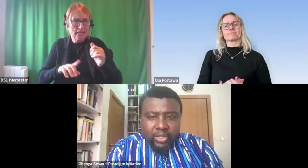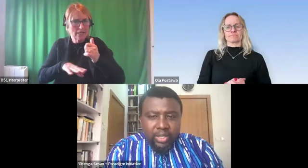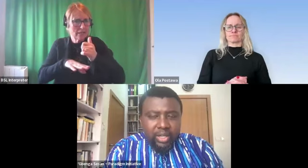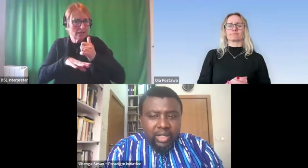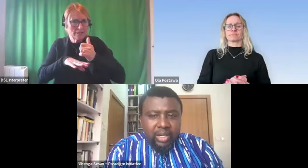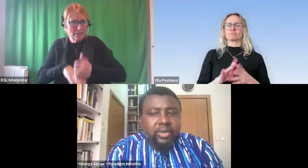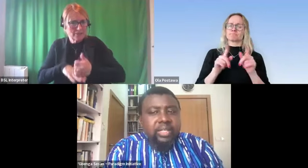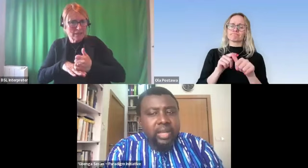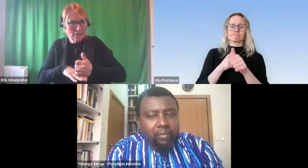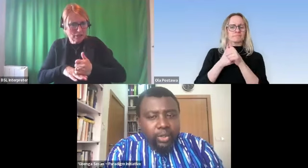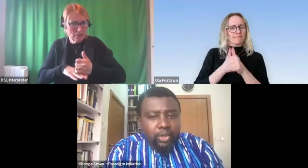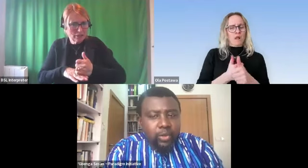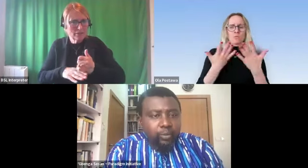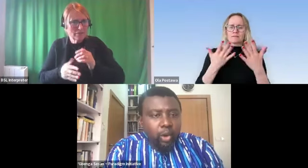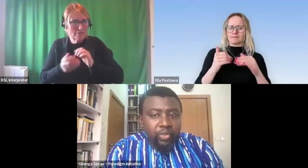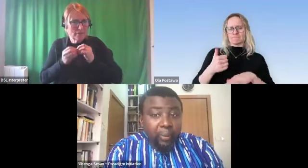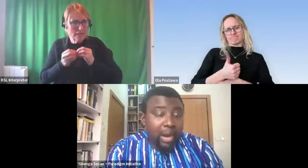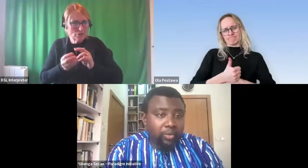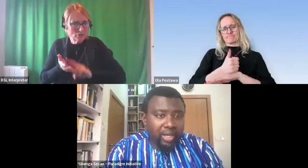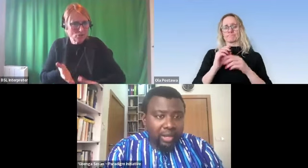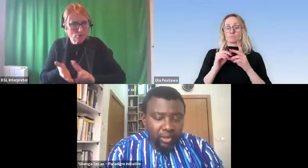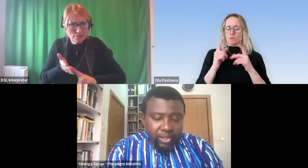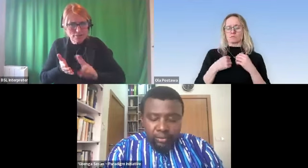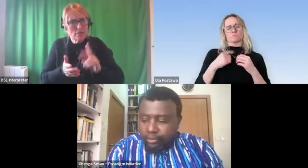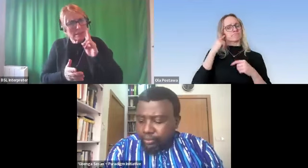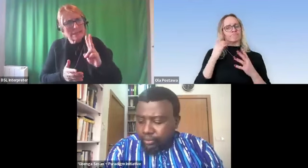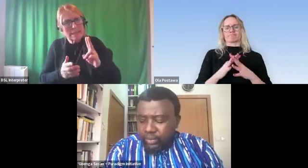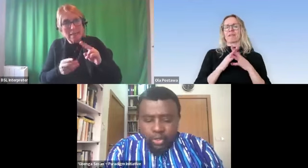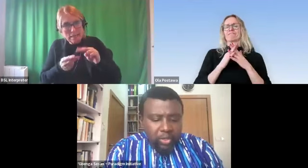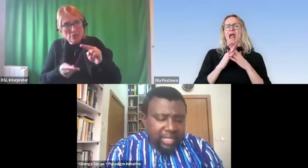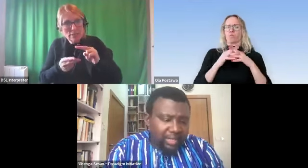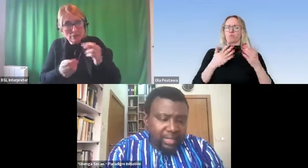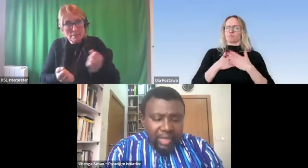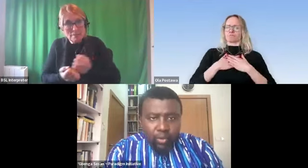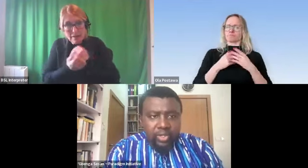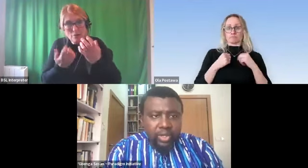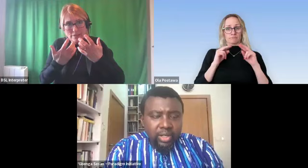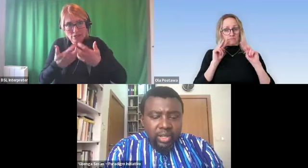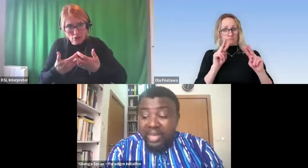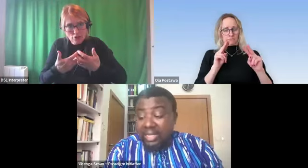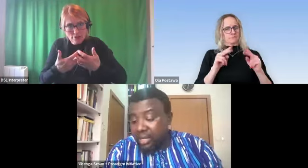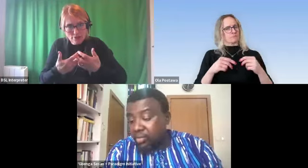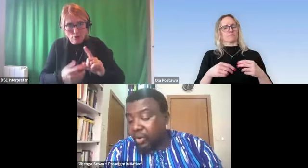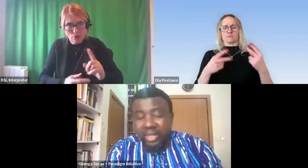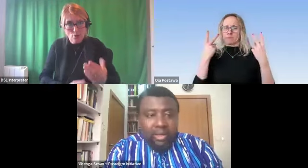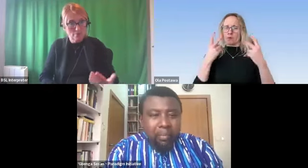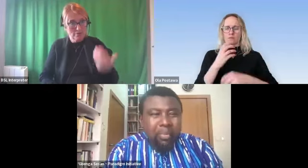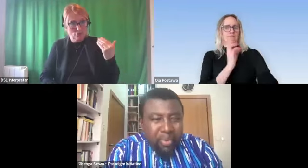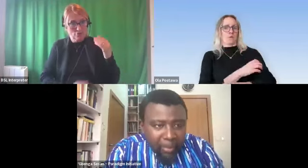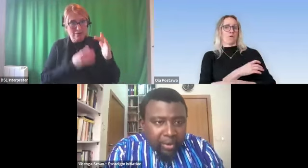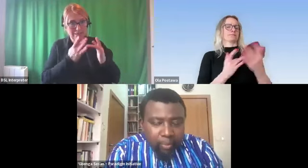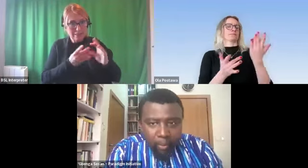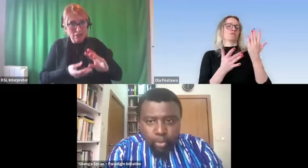also began to see increasing abuse of the power of technology. So the internet that was created for